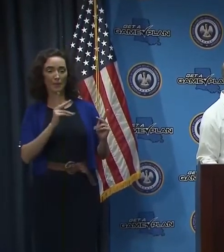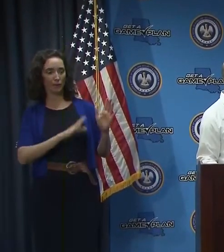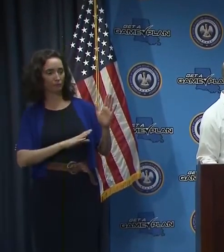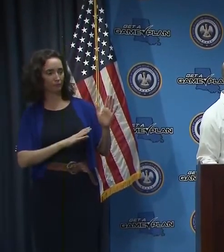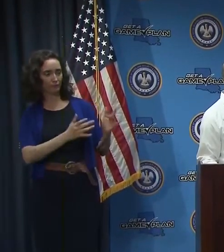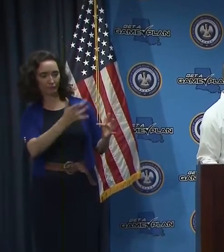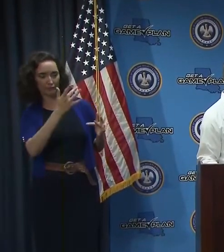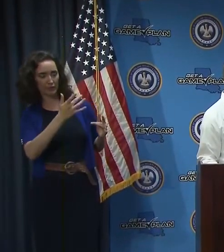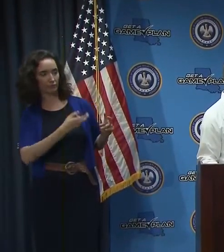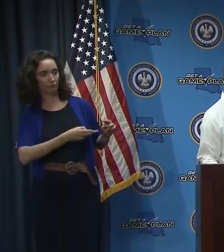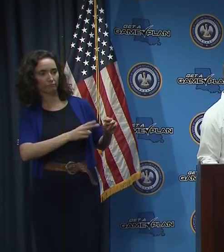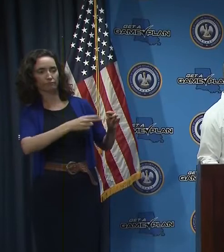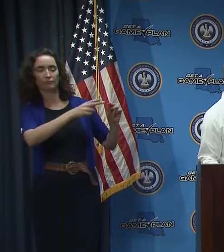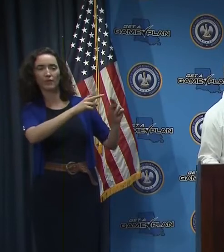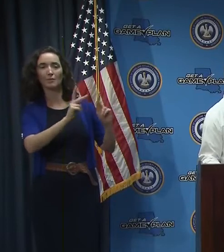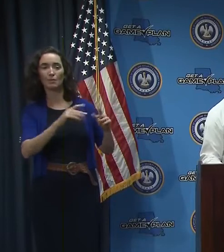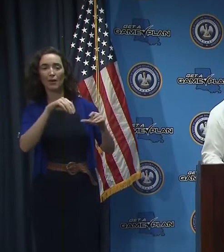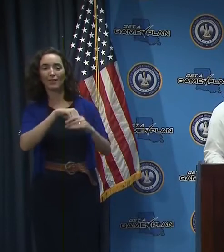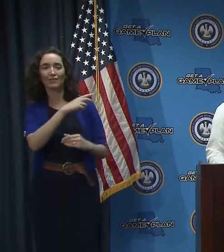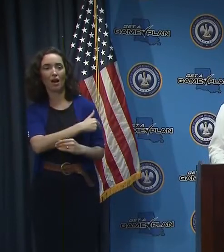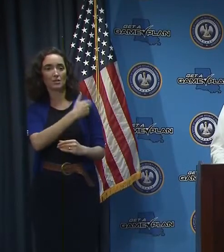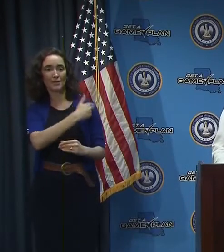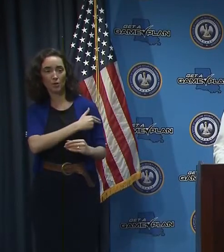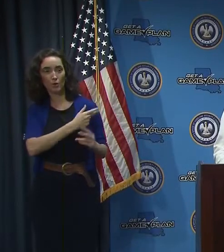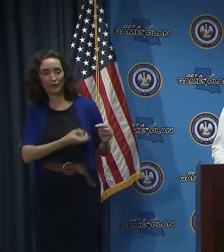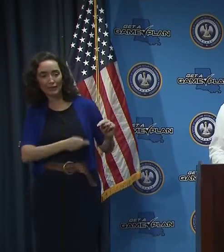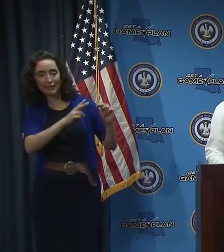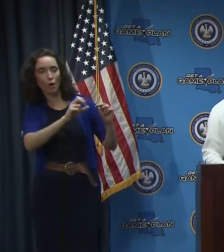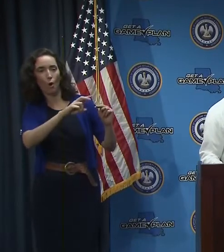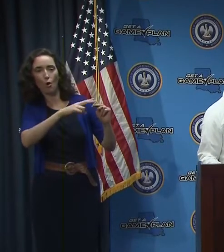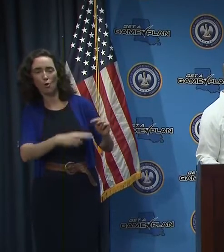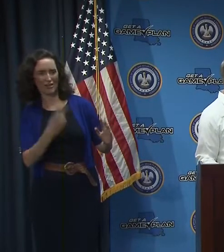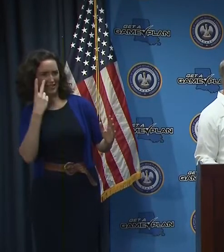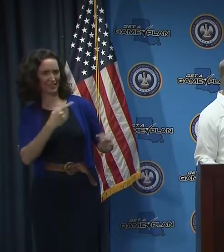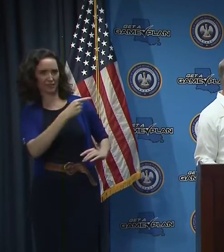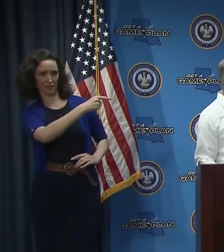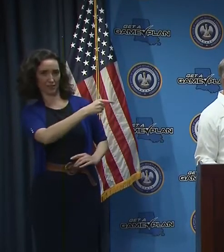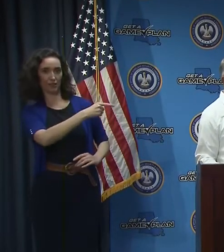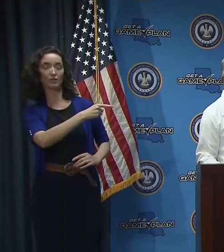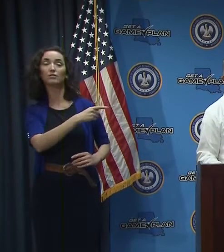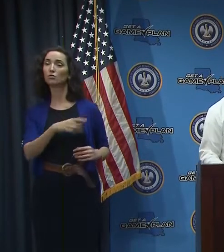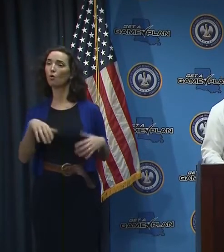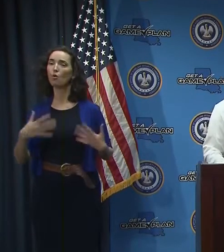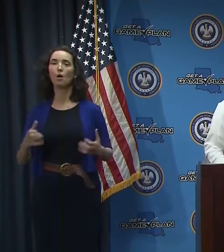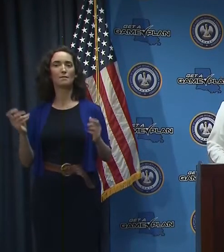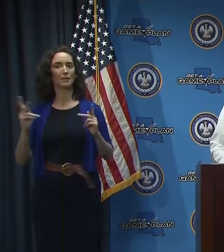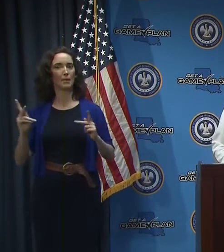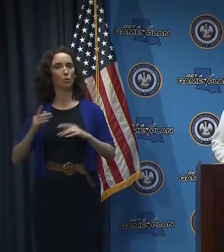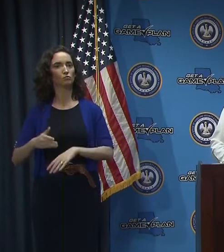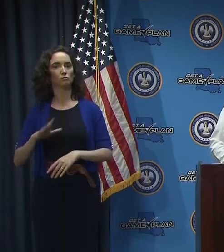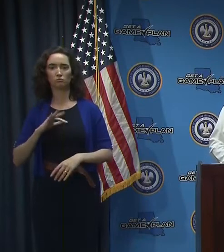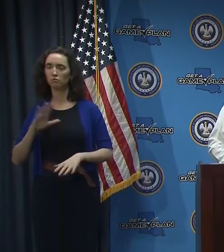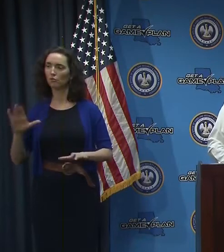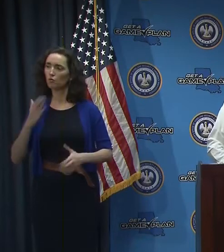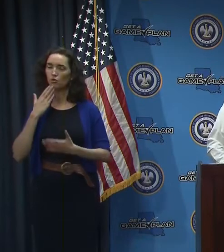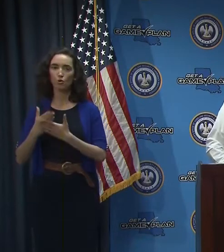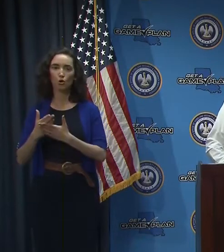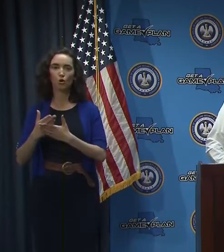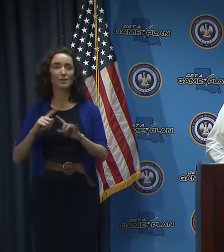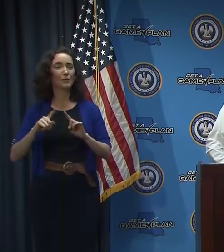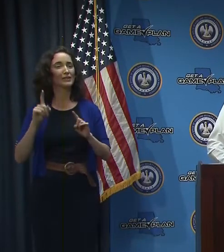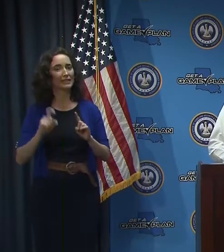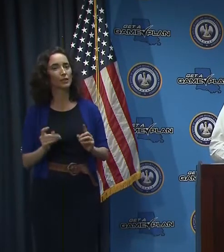plateaued and not decreasing. So obviously there's a lot of good work going on here. It's just not